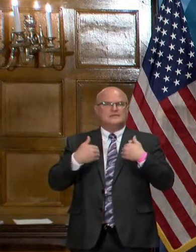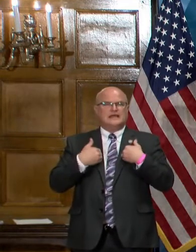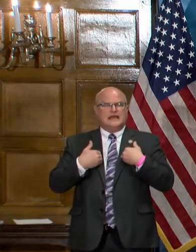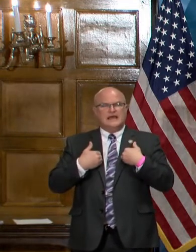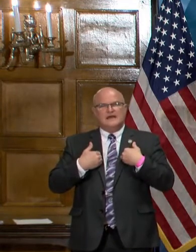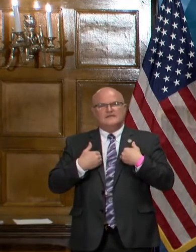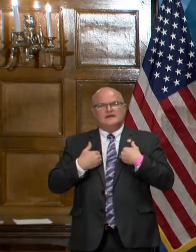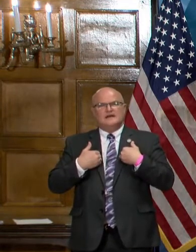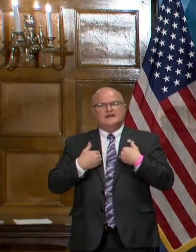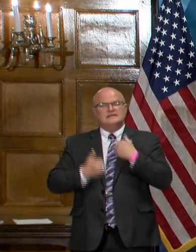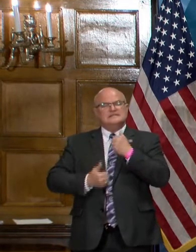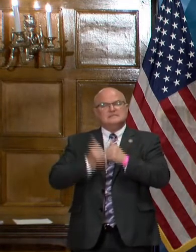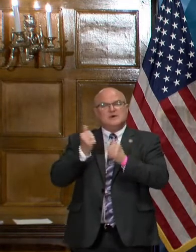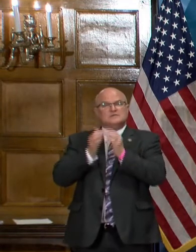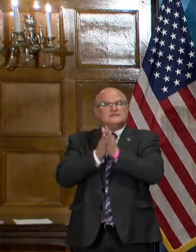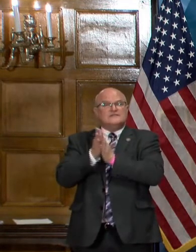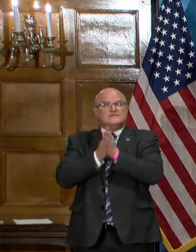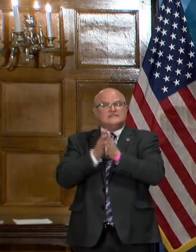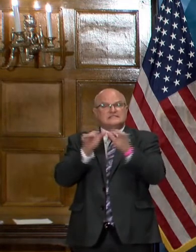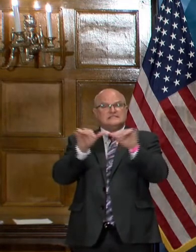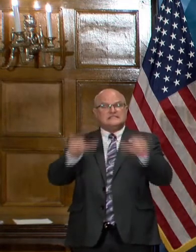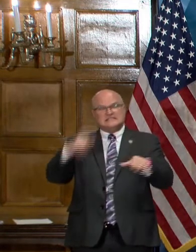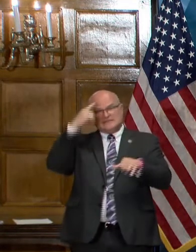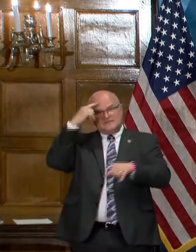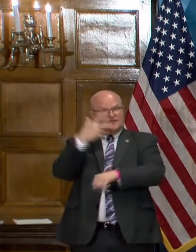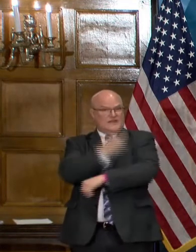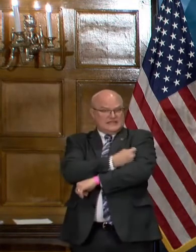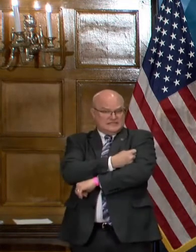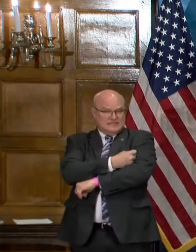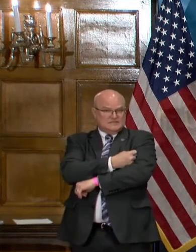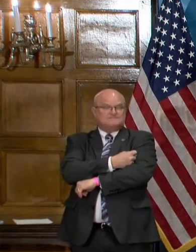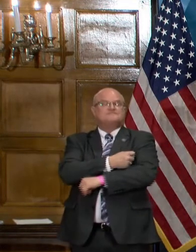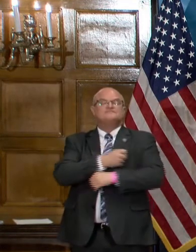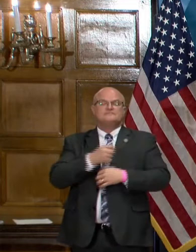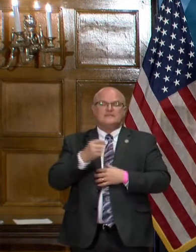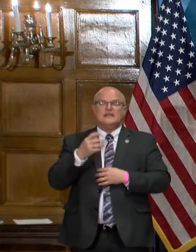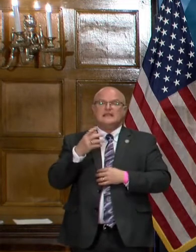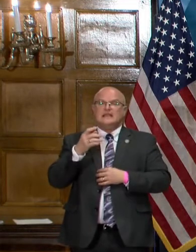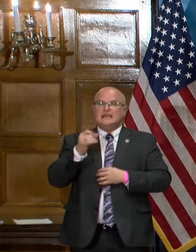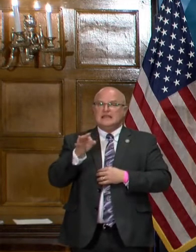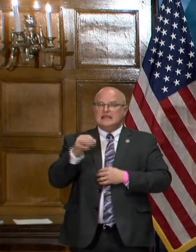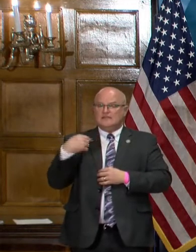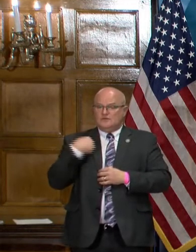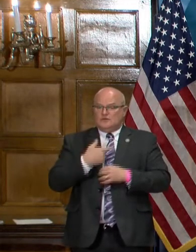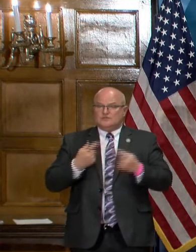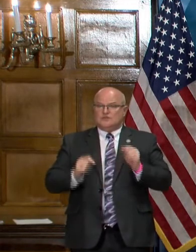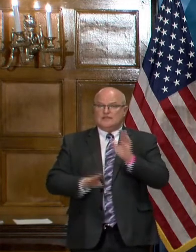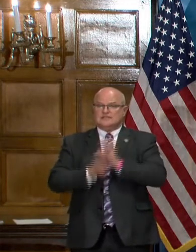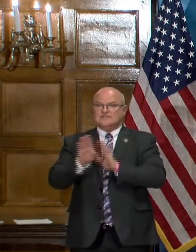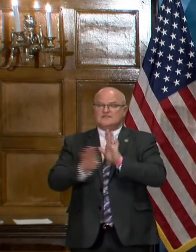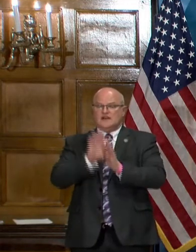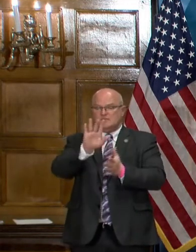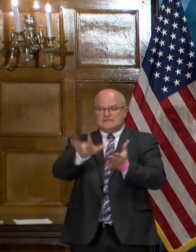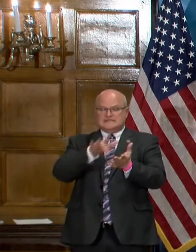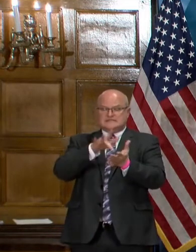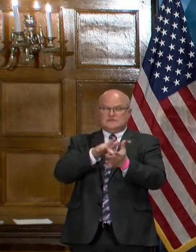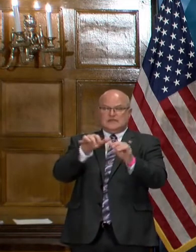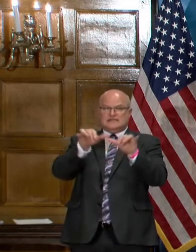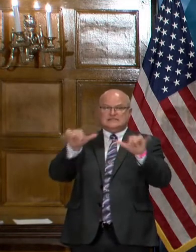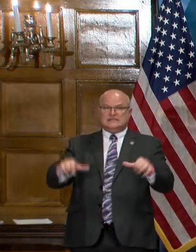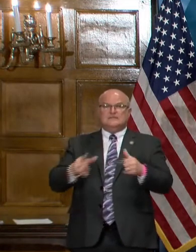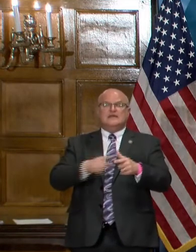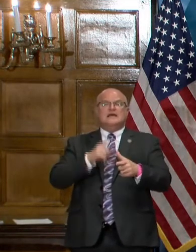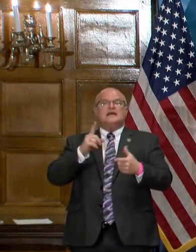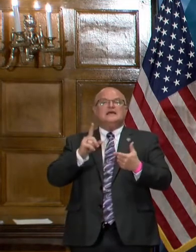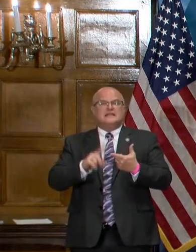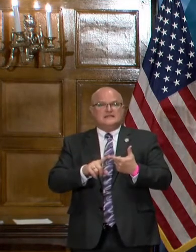have the most efficient system for vaccination. And if we tried to develop a centralized system, then we would